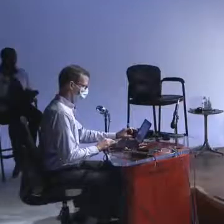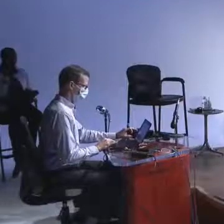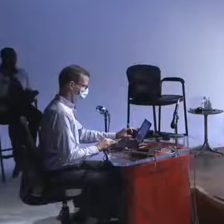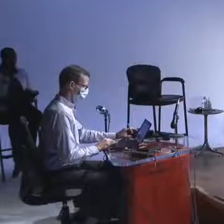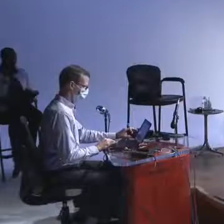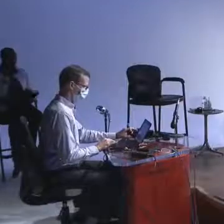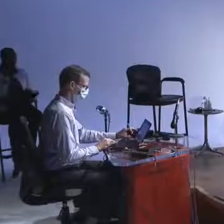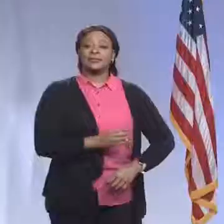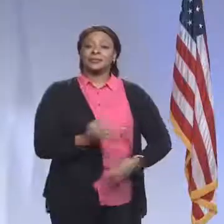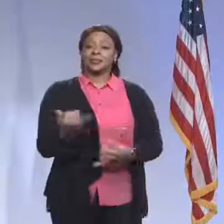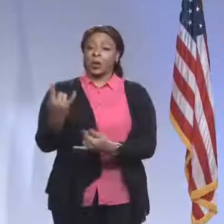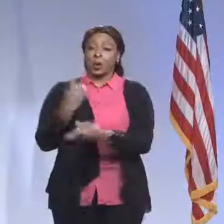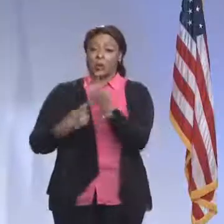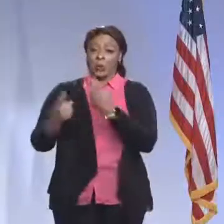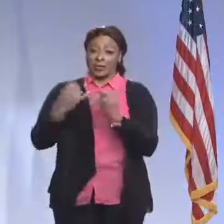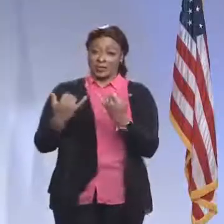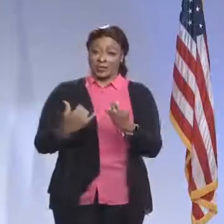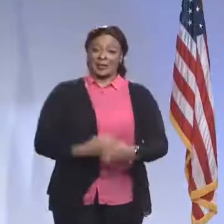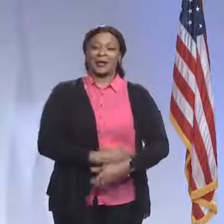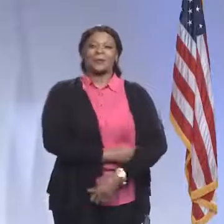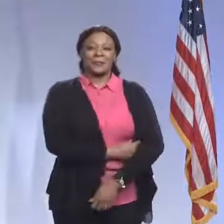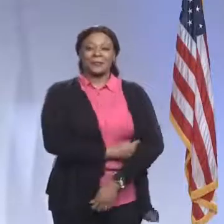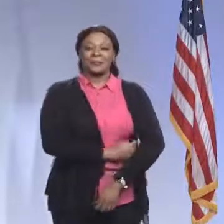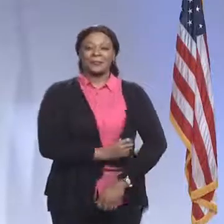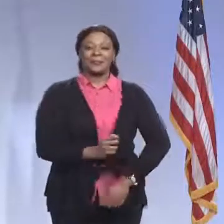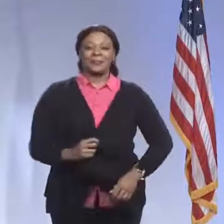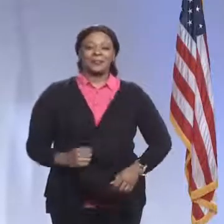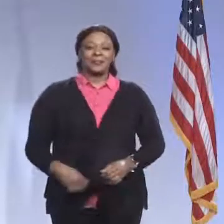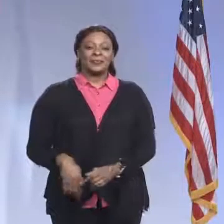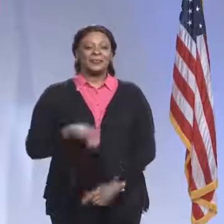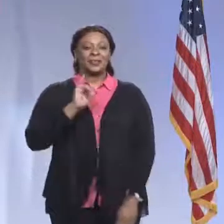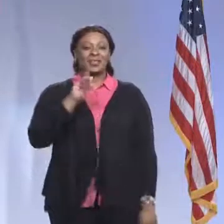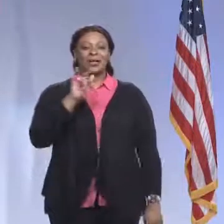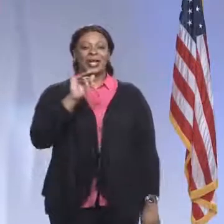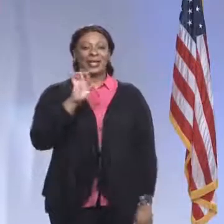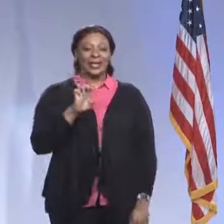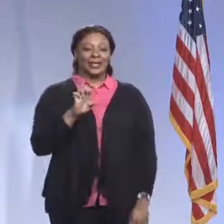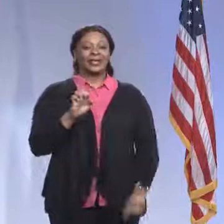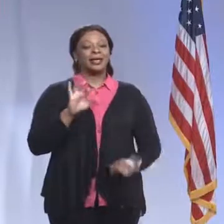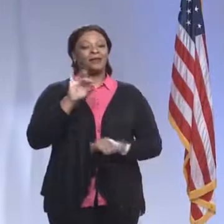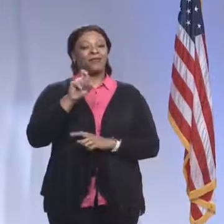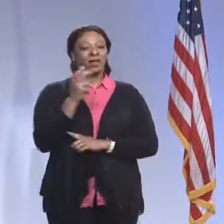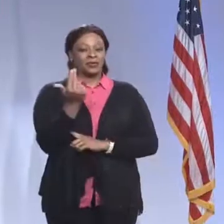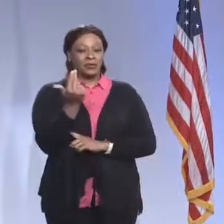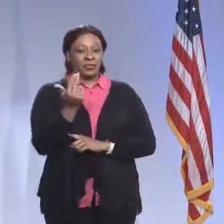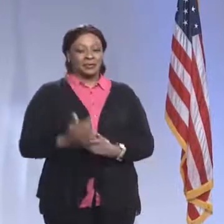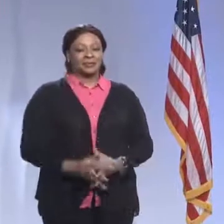And we will open it up for questions. Jackie Massey with Fox 13.